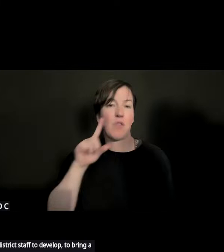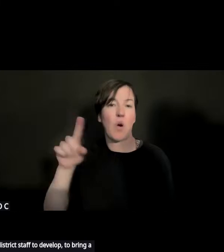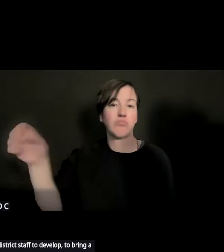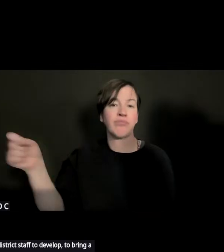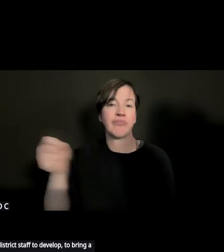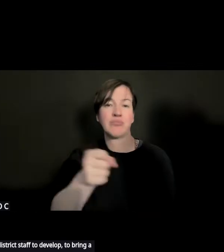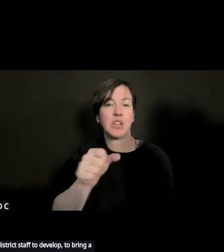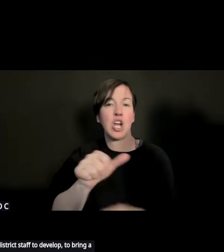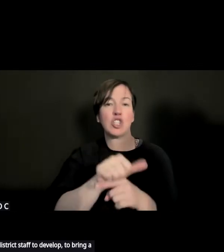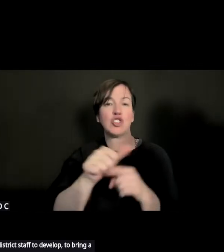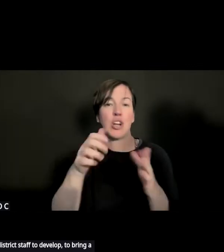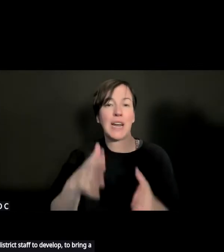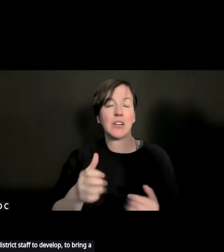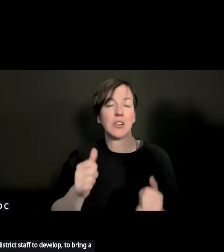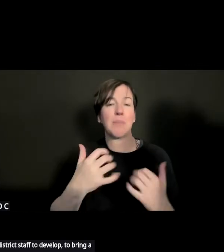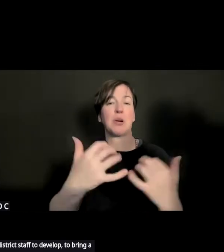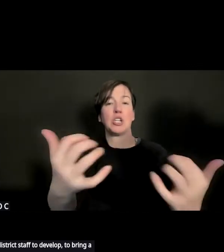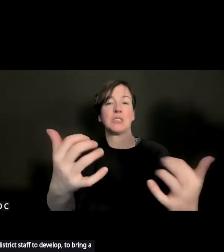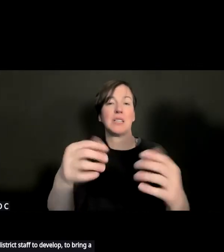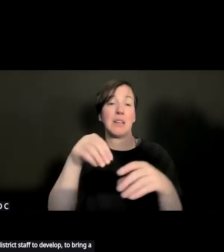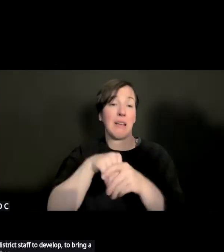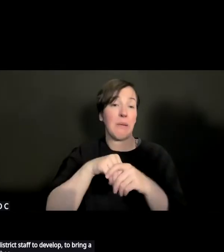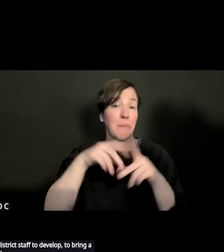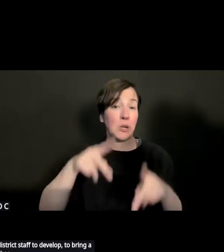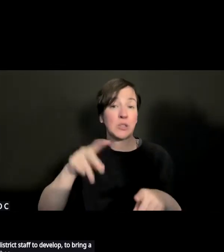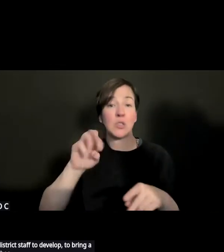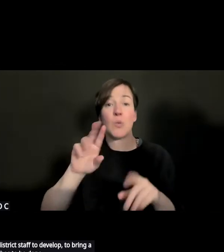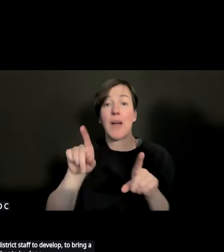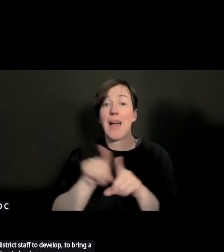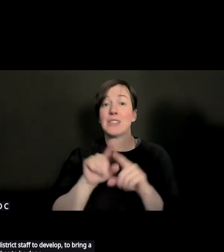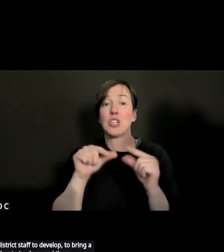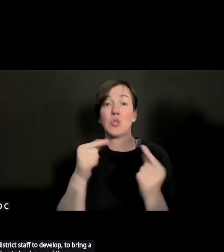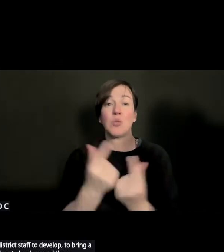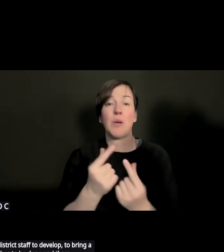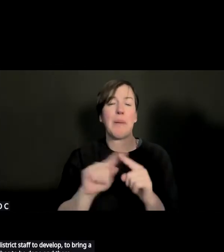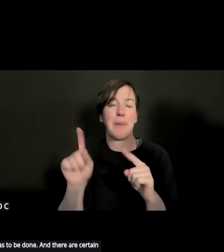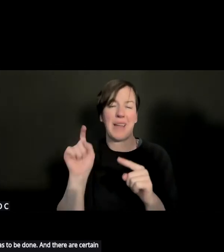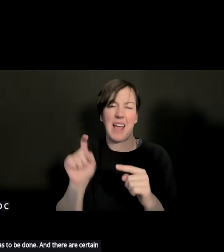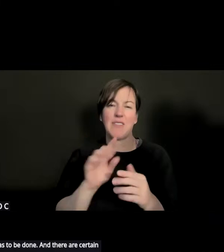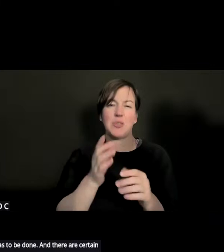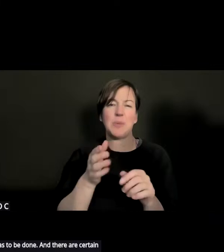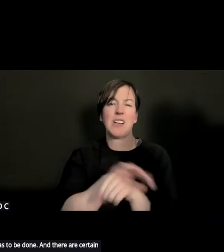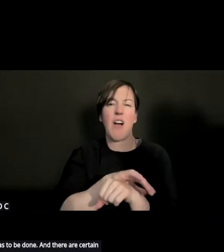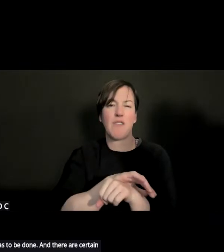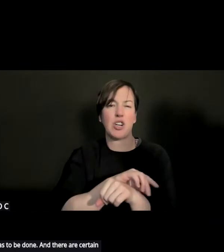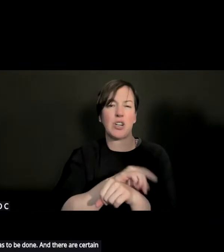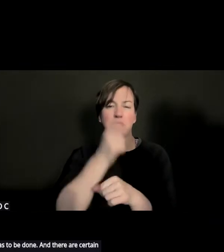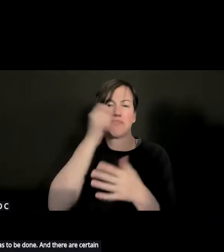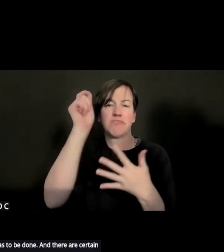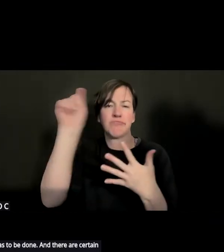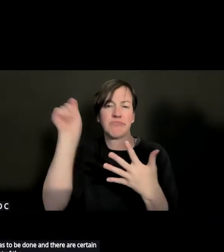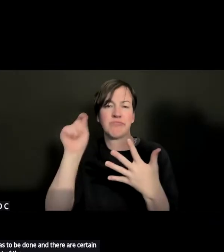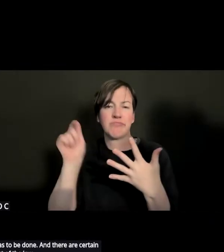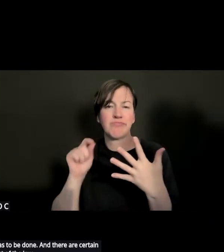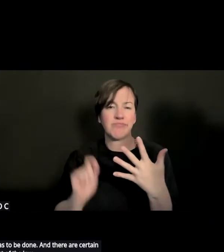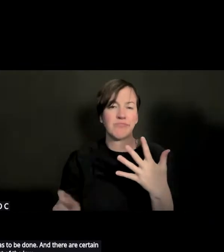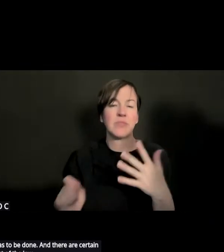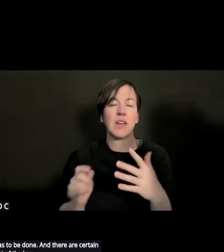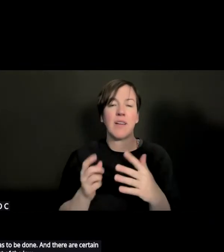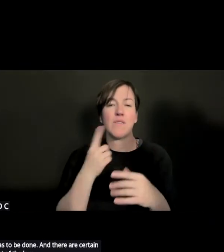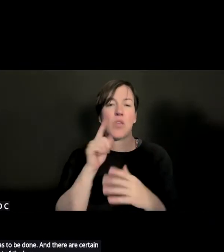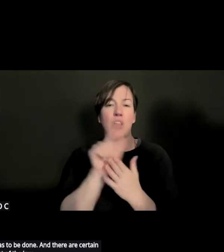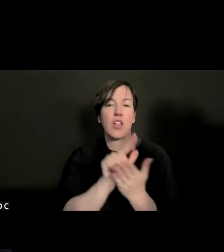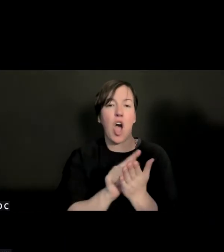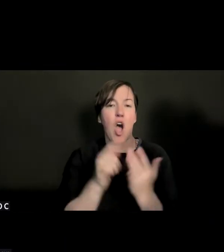as a group. It just has to be done, and there are certain modules that have to be covered as part of the law. So right now, the way